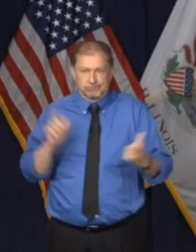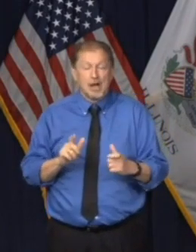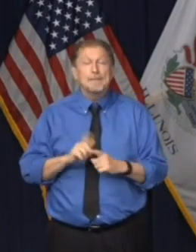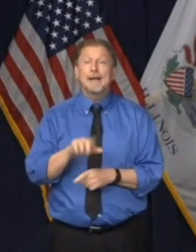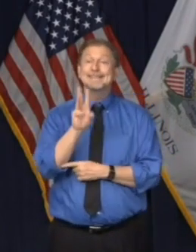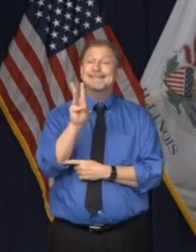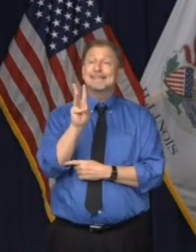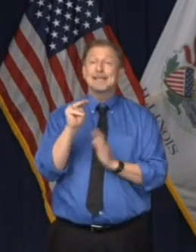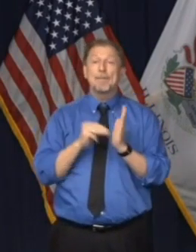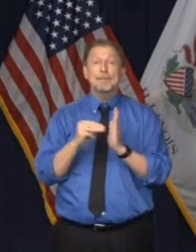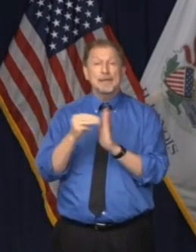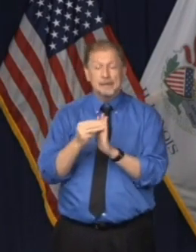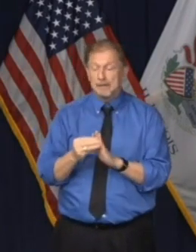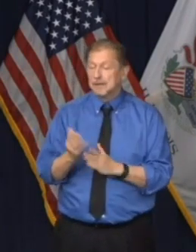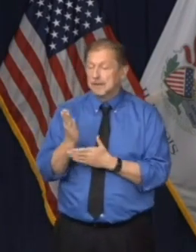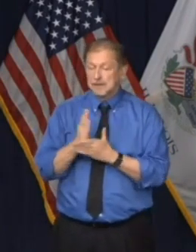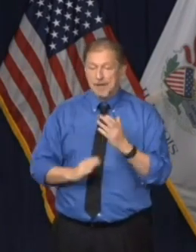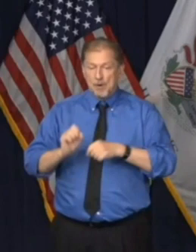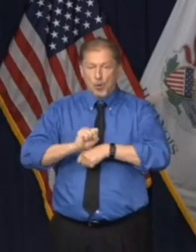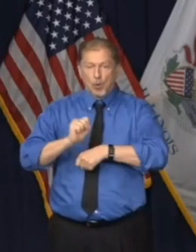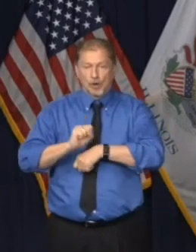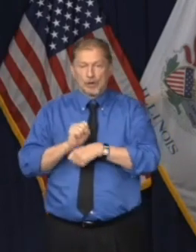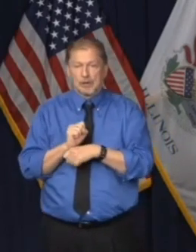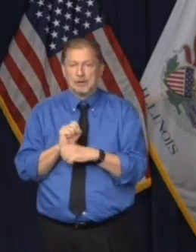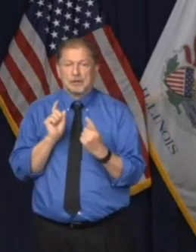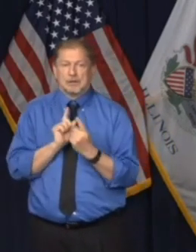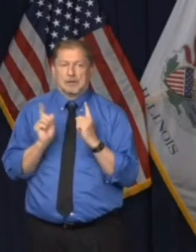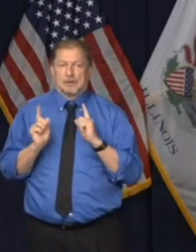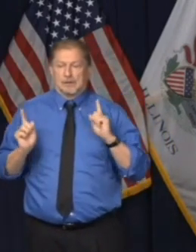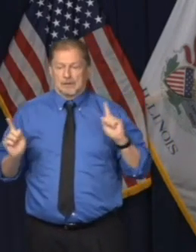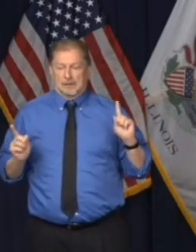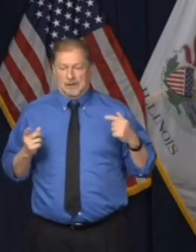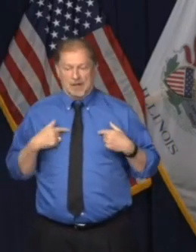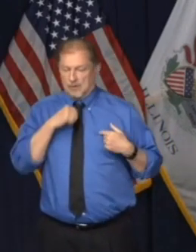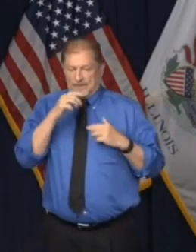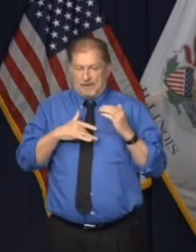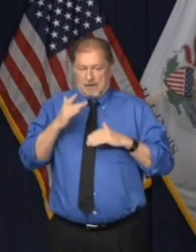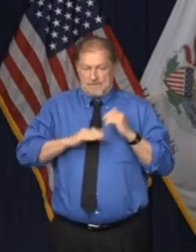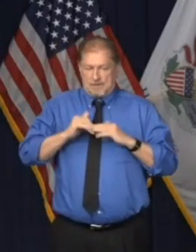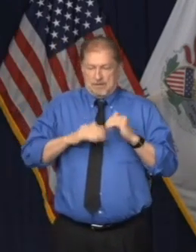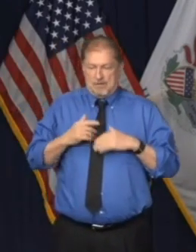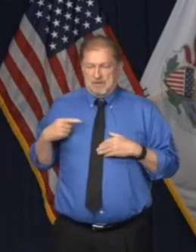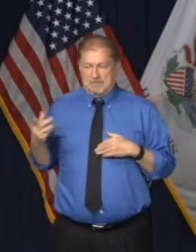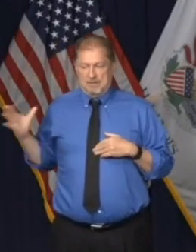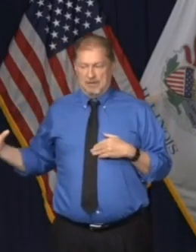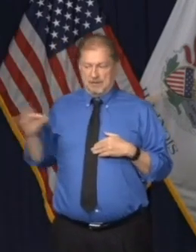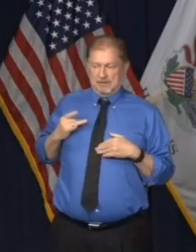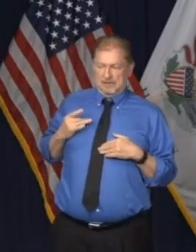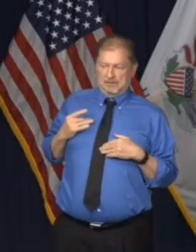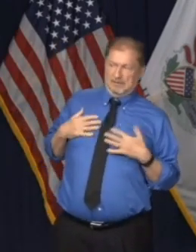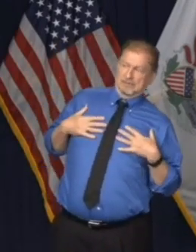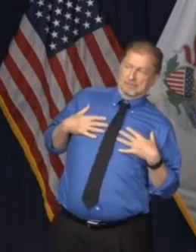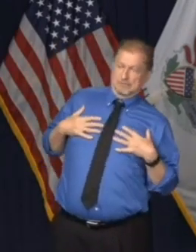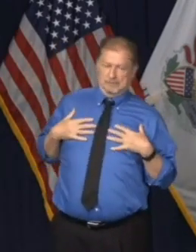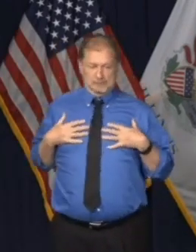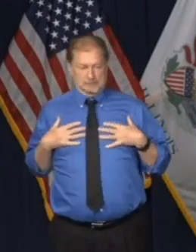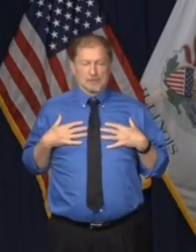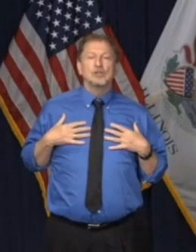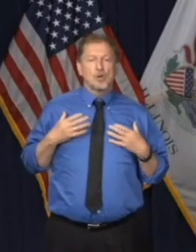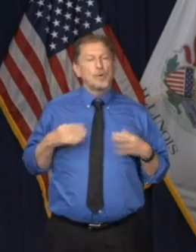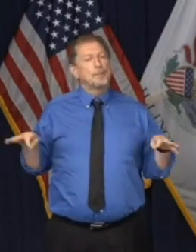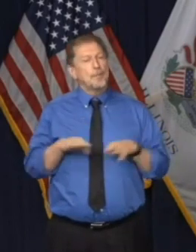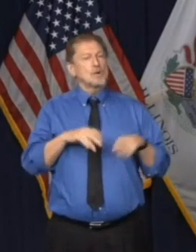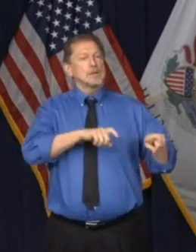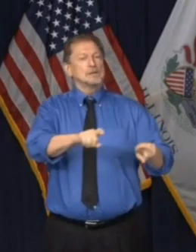some of them work in places where they really need to feel comfortable that others don't have it. So I would just suggest to you that where we are today, which